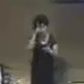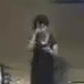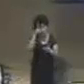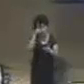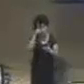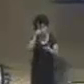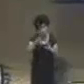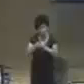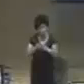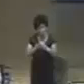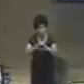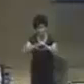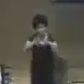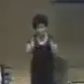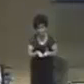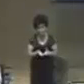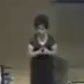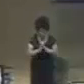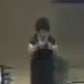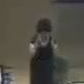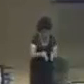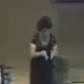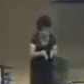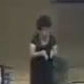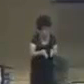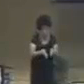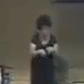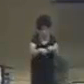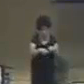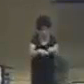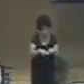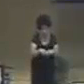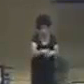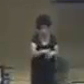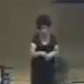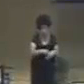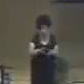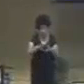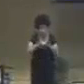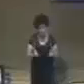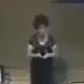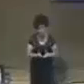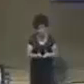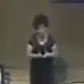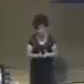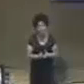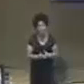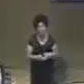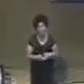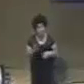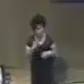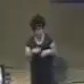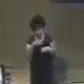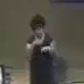just islands to ourselves. We are part of a wider learning community, and as part of that wider learning community, we want to be involved